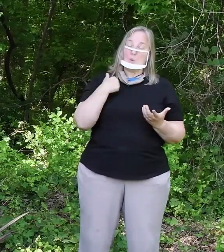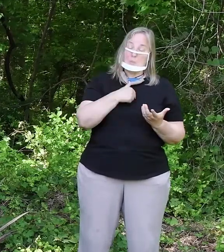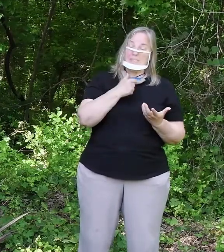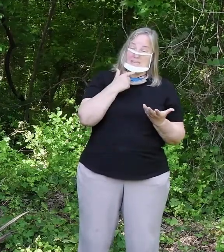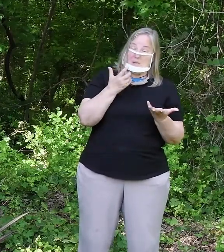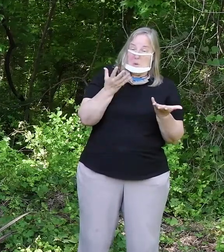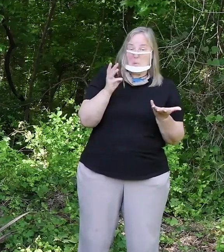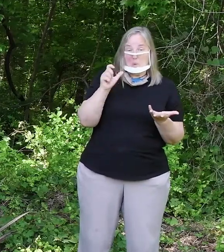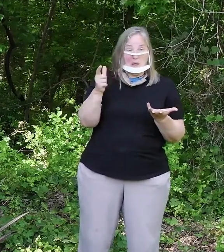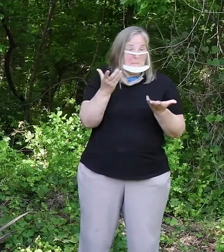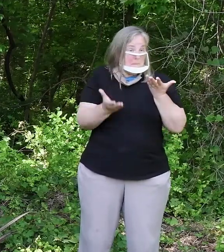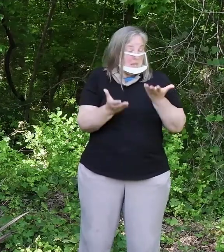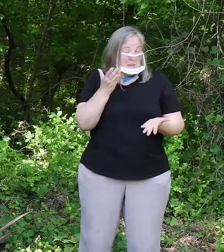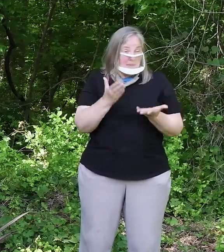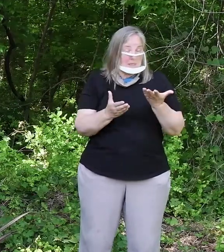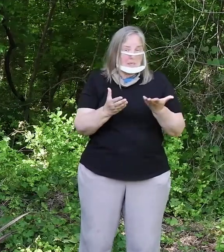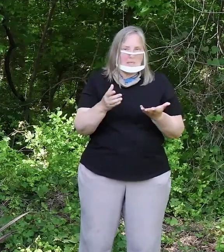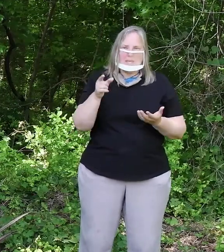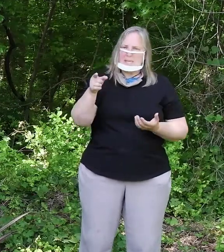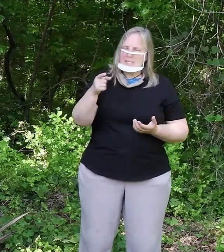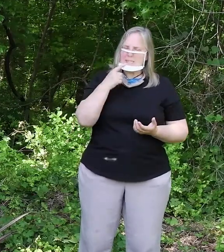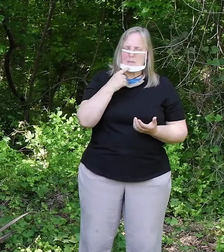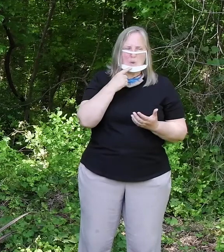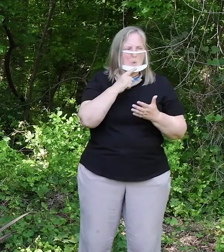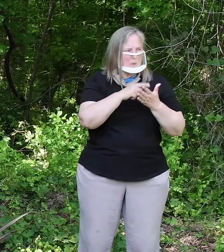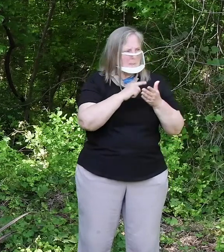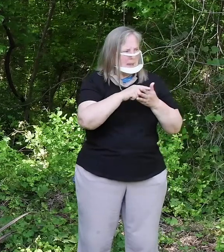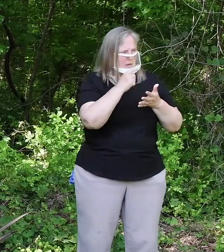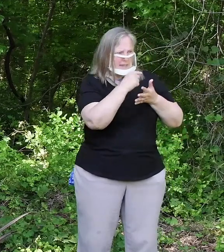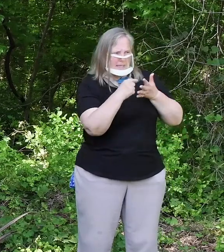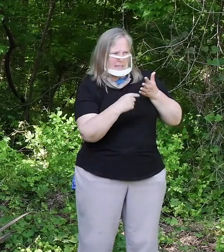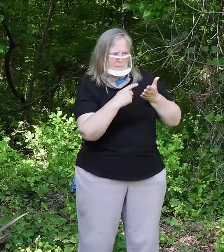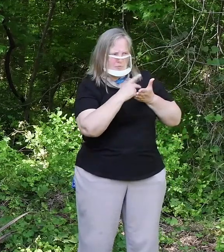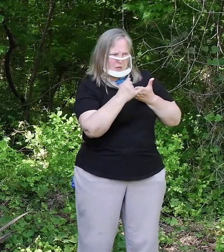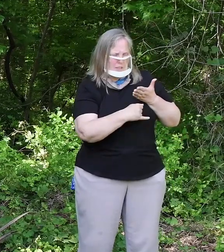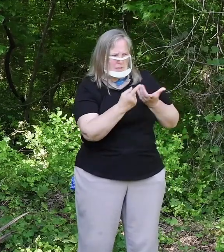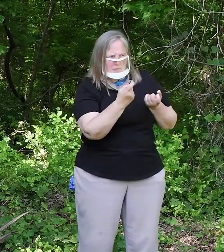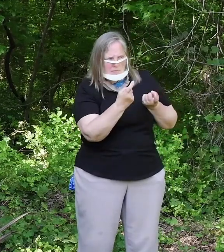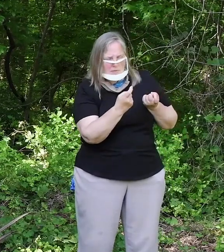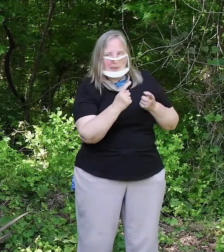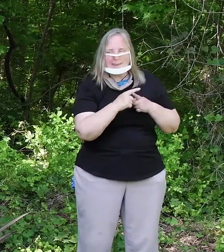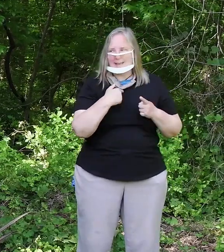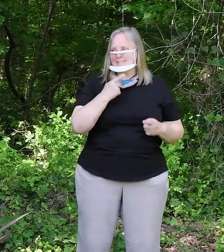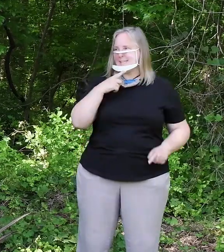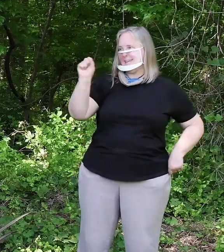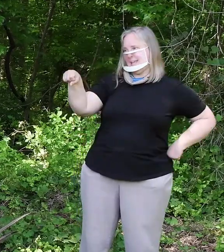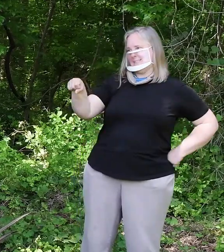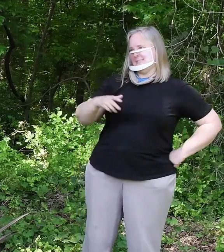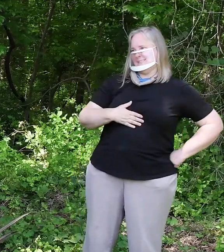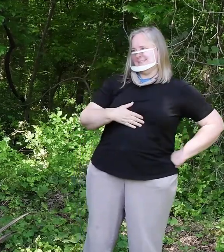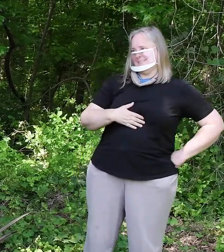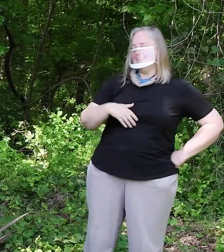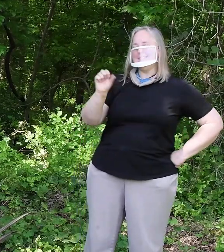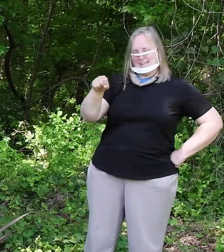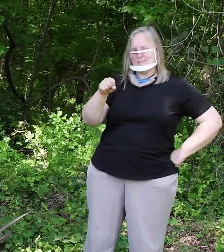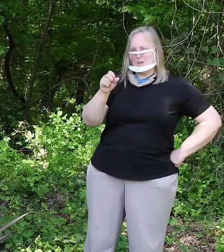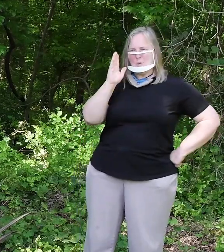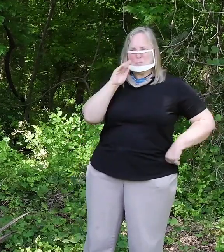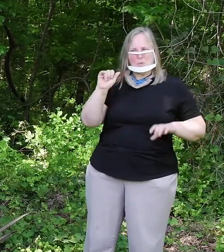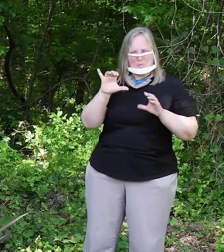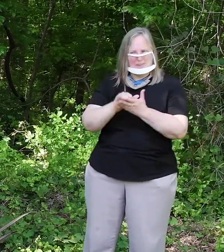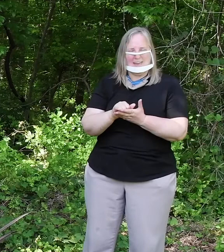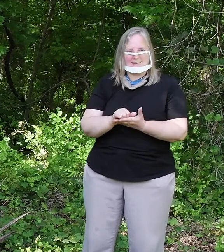maybe. And he said, well, what about these projects? And I said, yeah, we're going to do